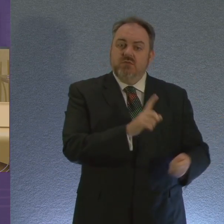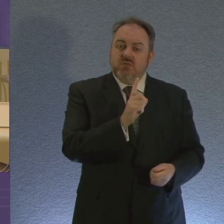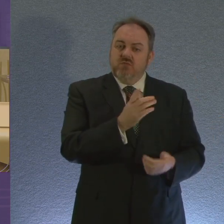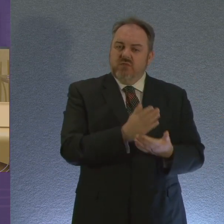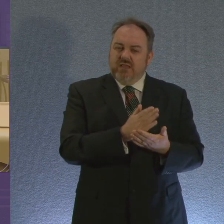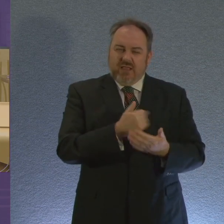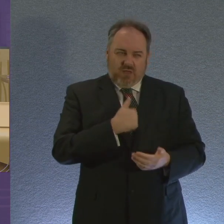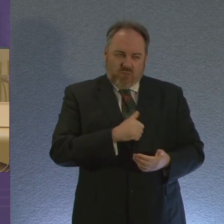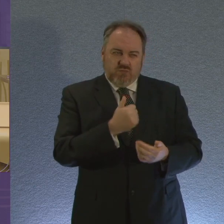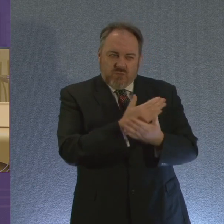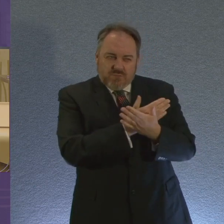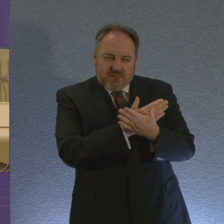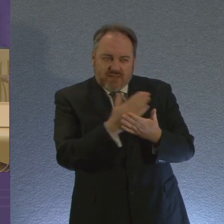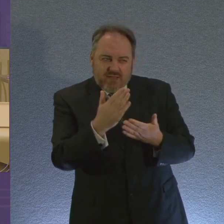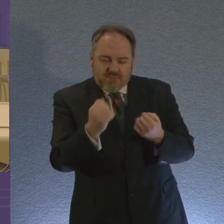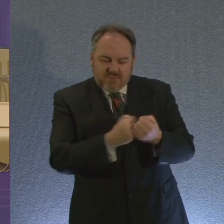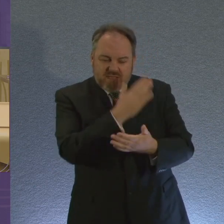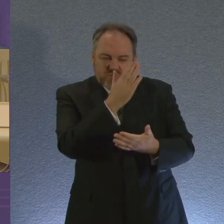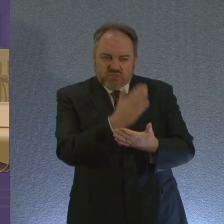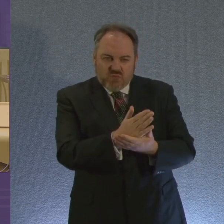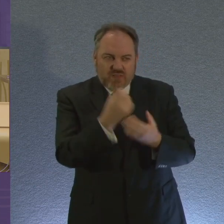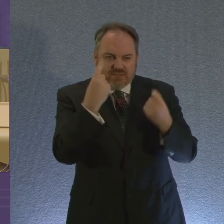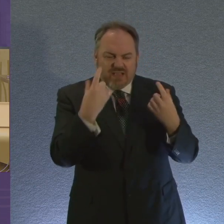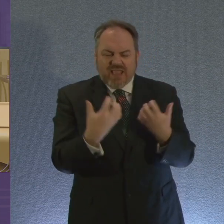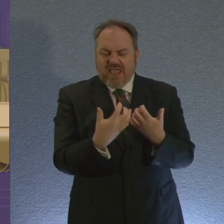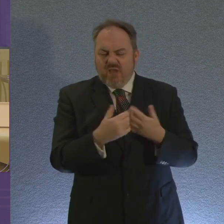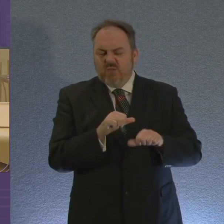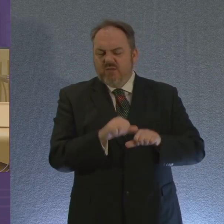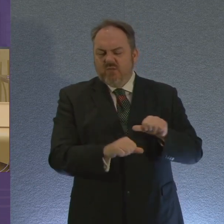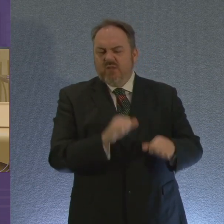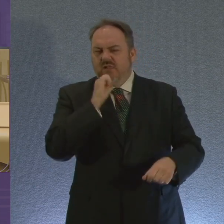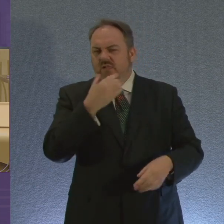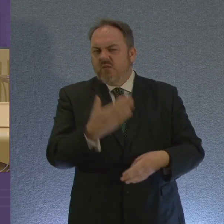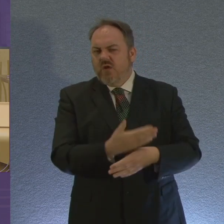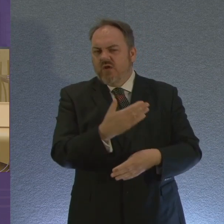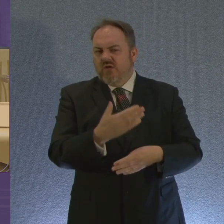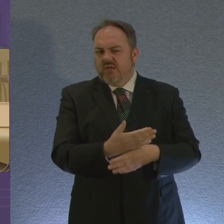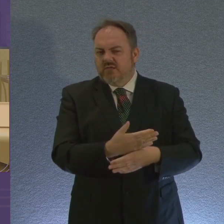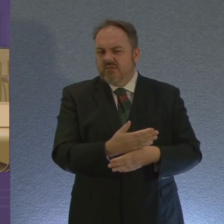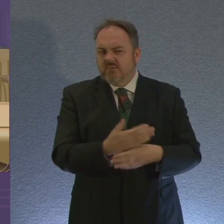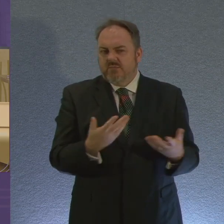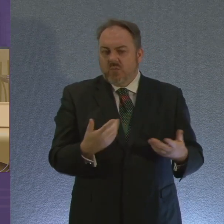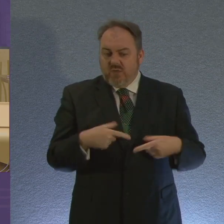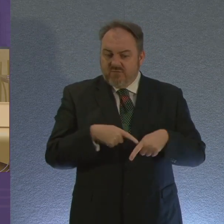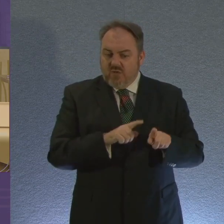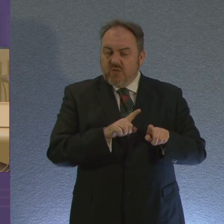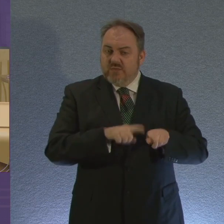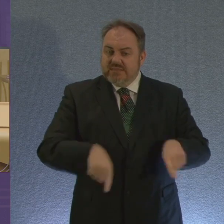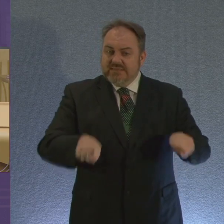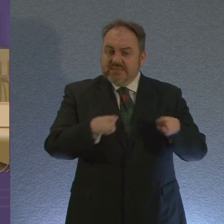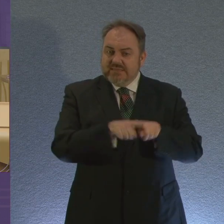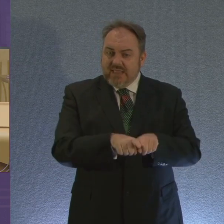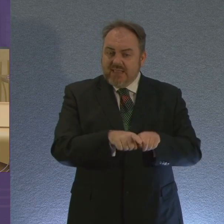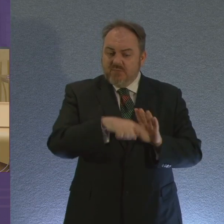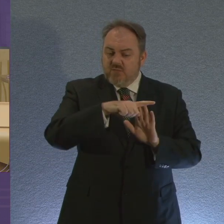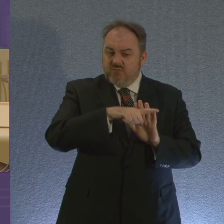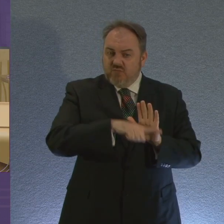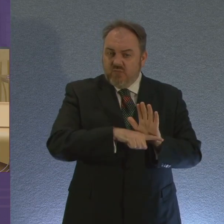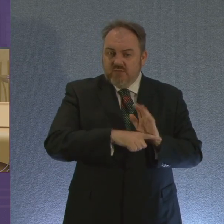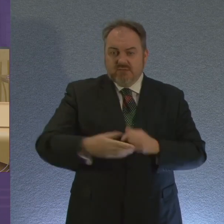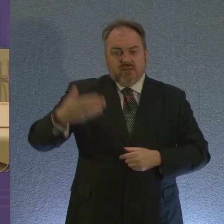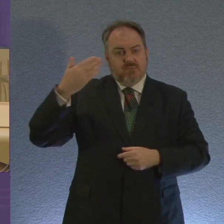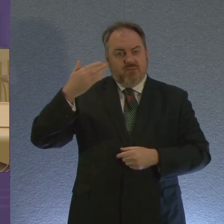further clarity on how this will proceed? Will it remain the same process as just now, but only with the 3-month extension